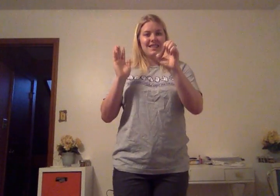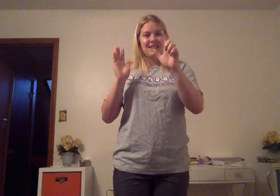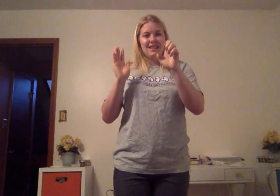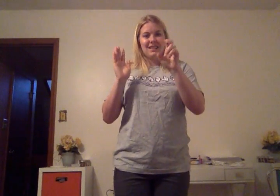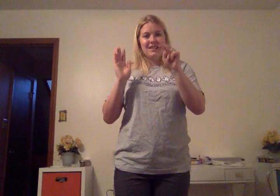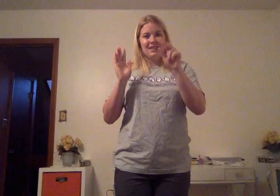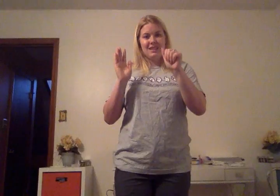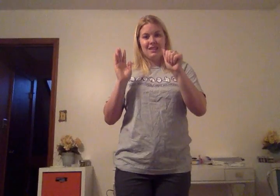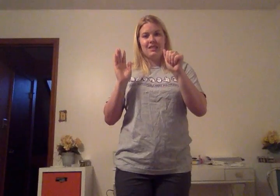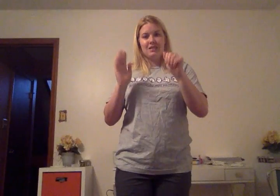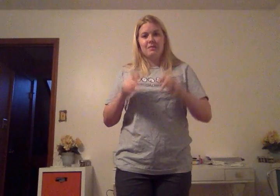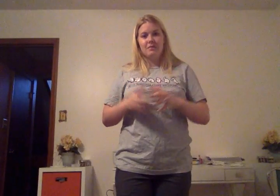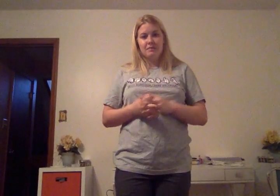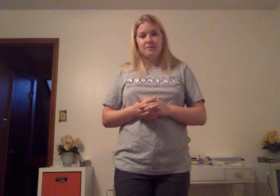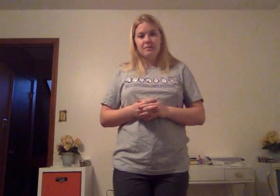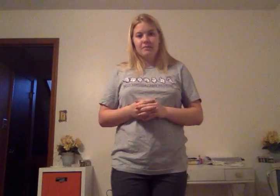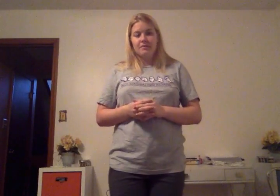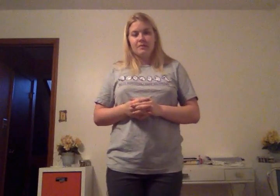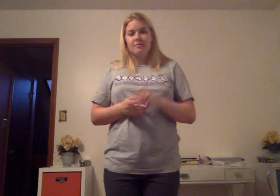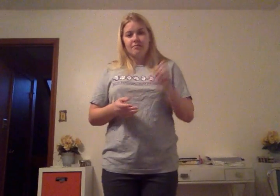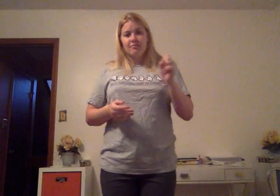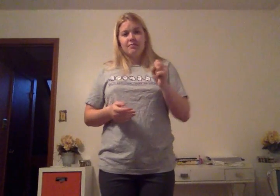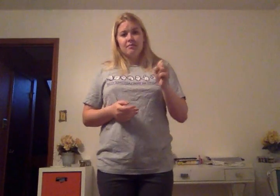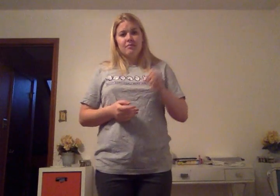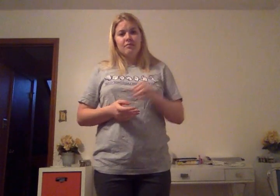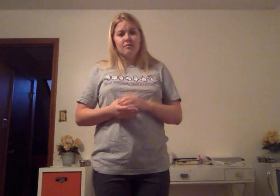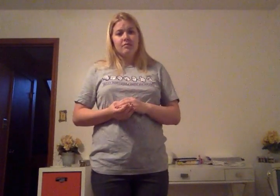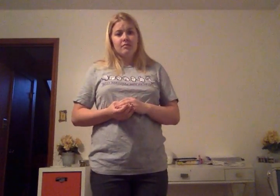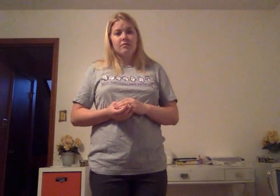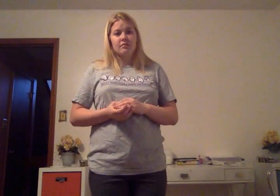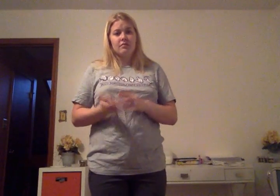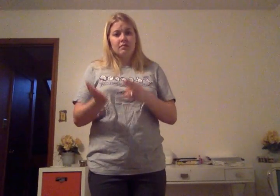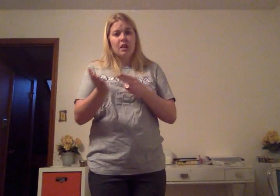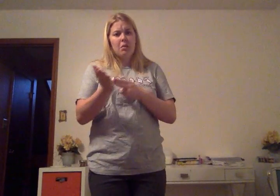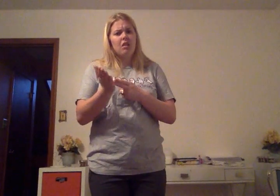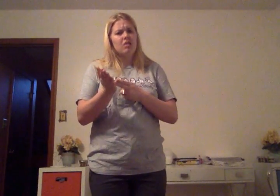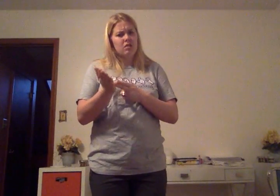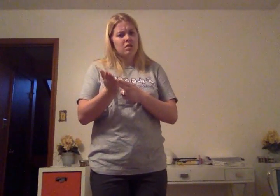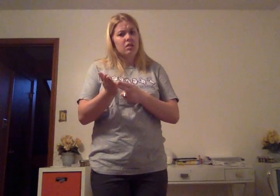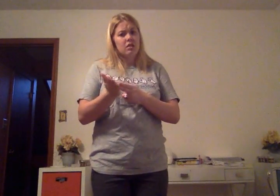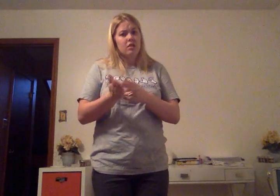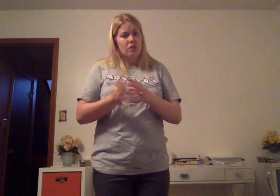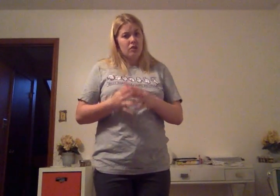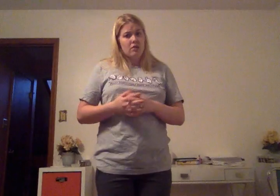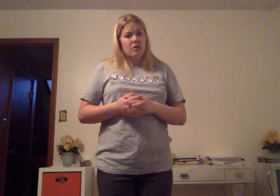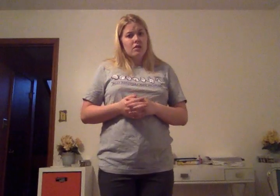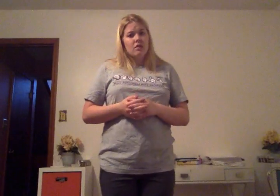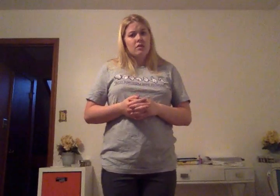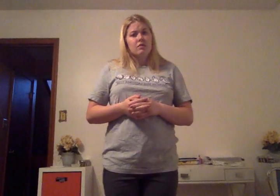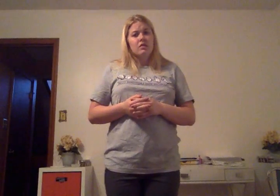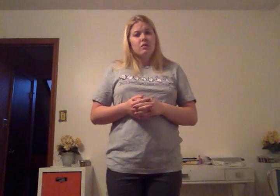Yeah, maybe. But I'm also kind of honest with where I am. As much as I want to be, I'm willing to share what I want to